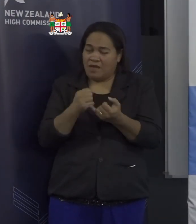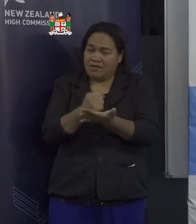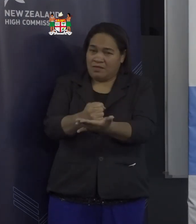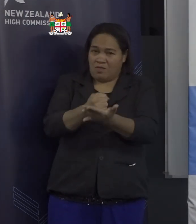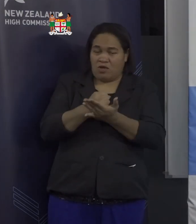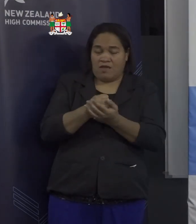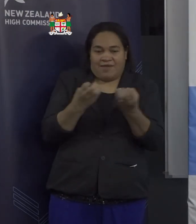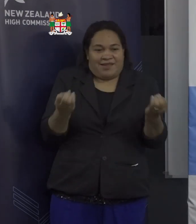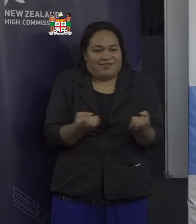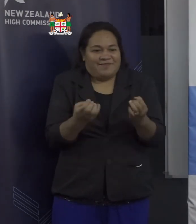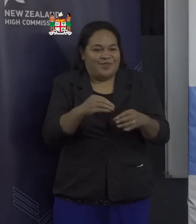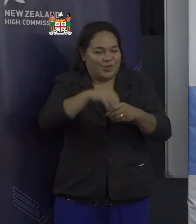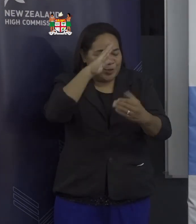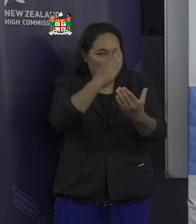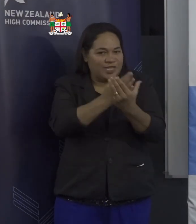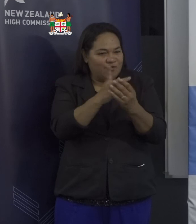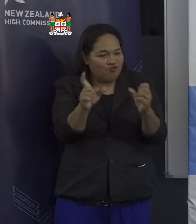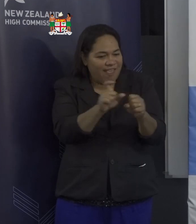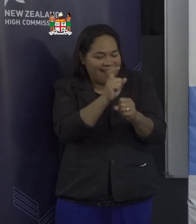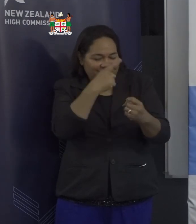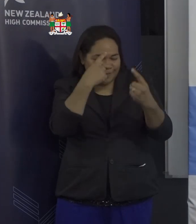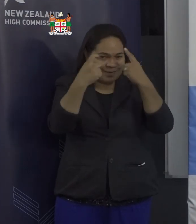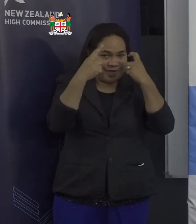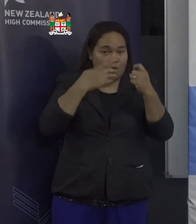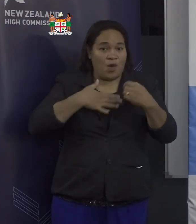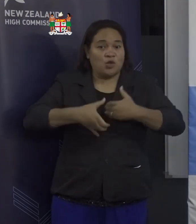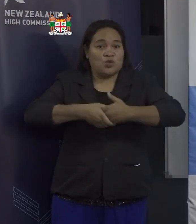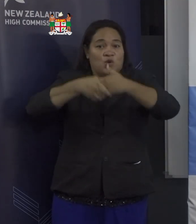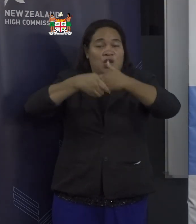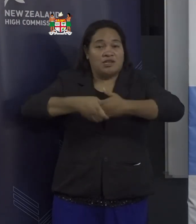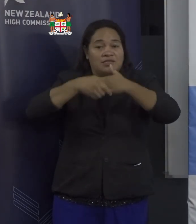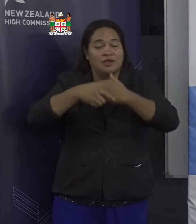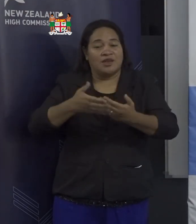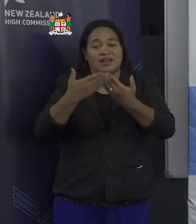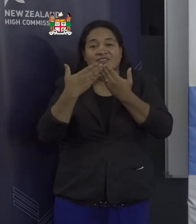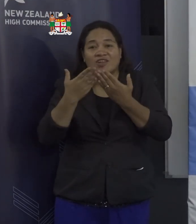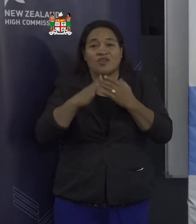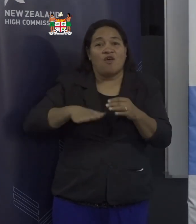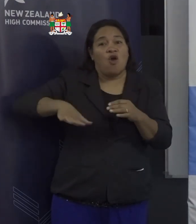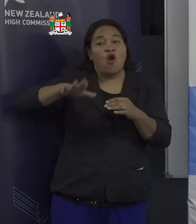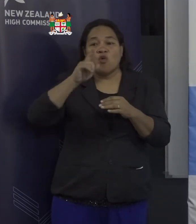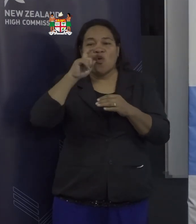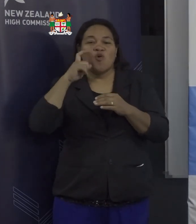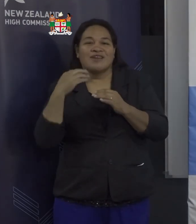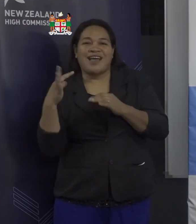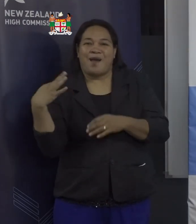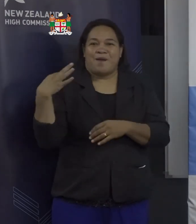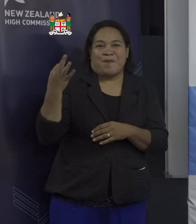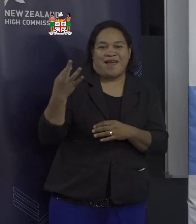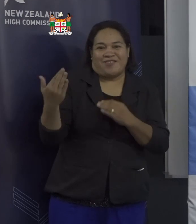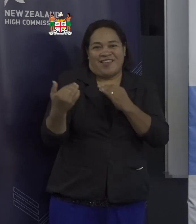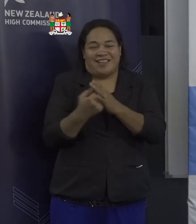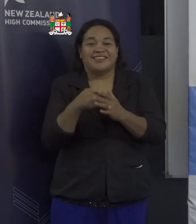encouraged student engagement and creativity. And I would like to congratulate and acknowledge all of the entrants in this competition, but a